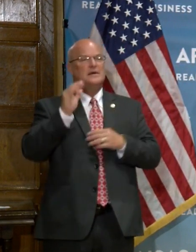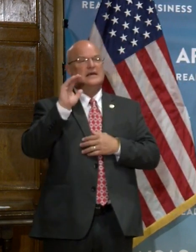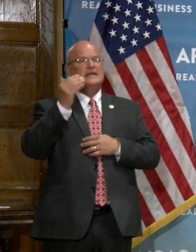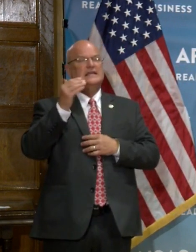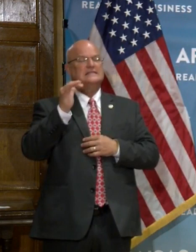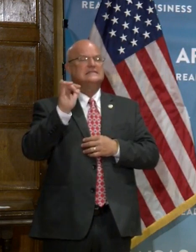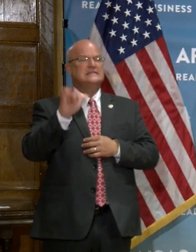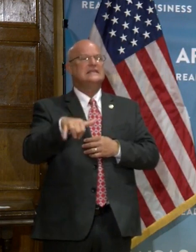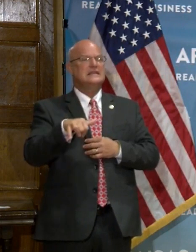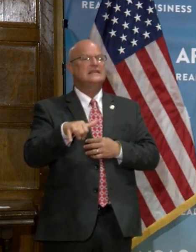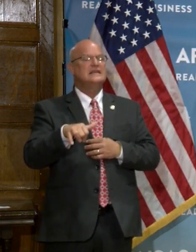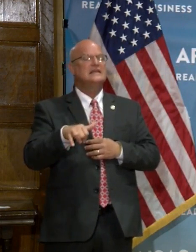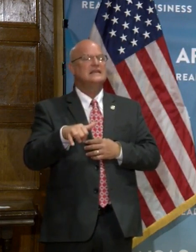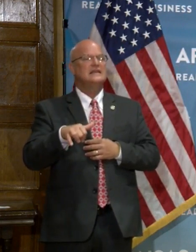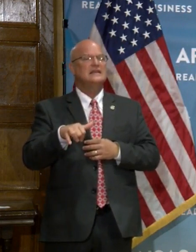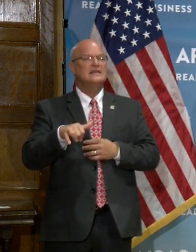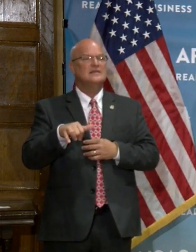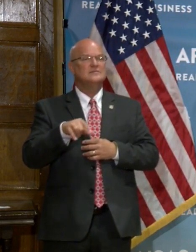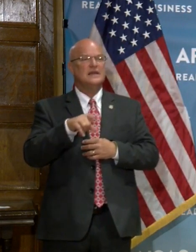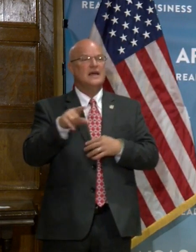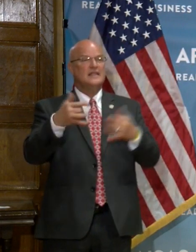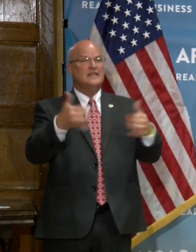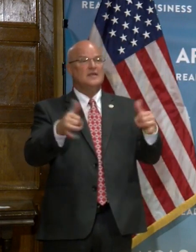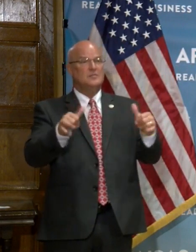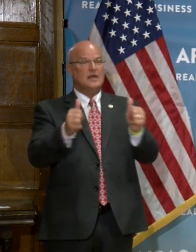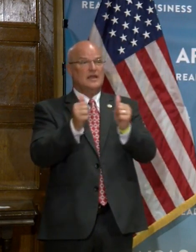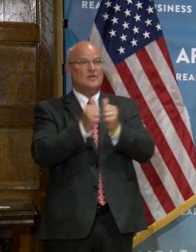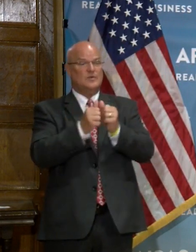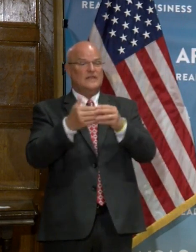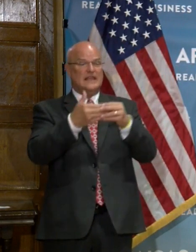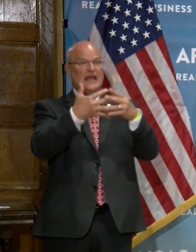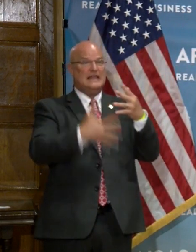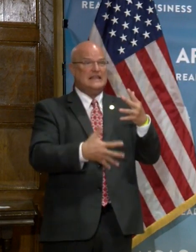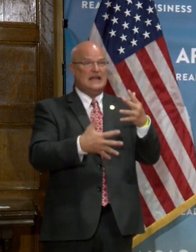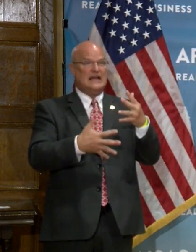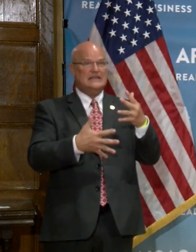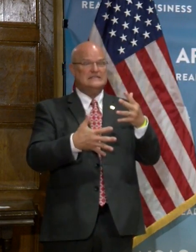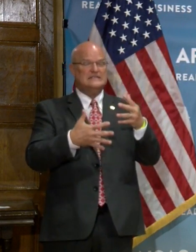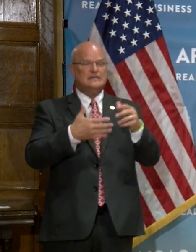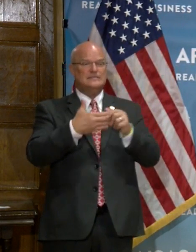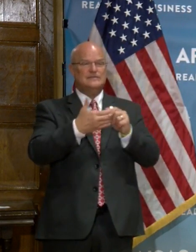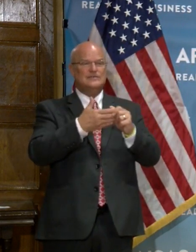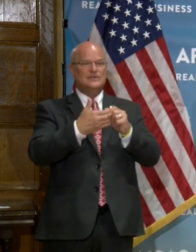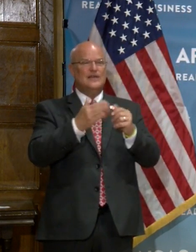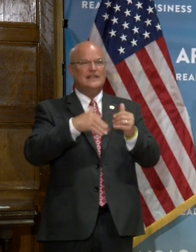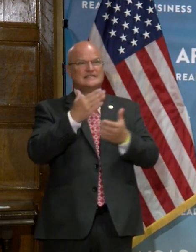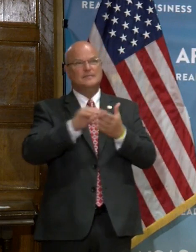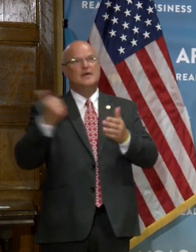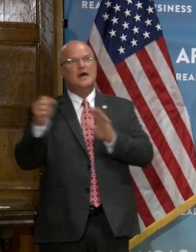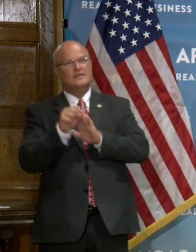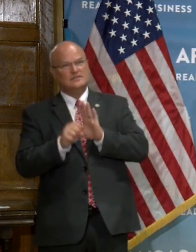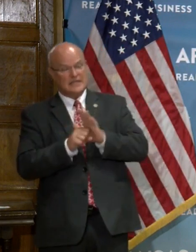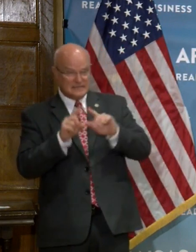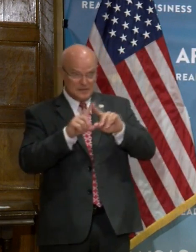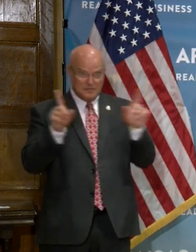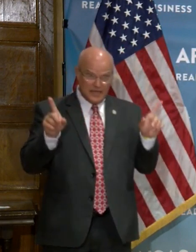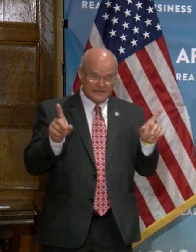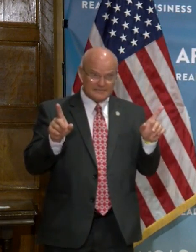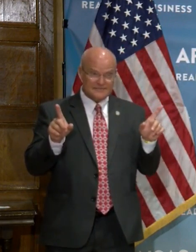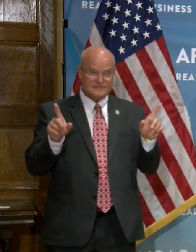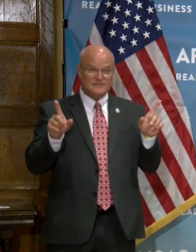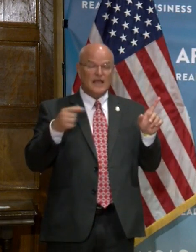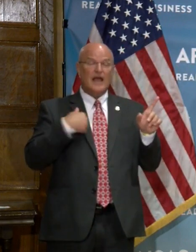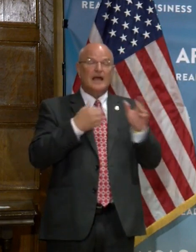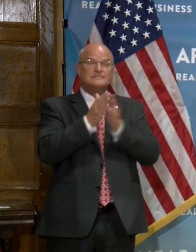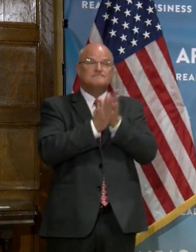that they're playing with the guidelines maybe a little bit looser in some of the other states. But